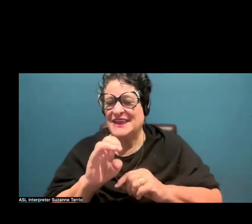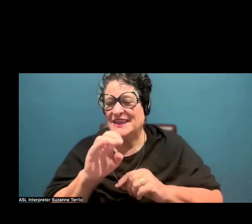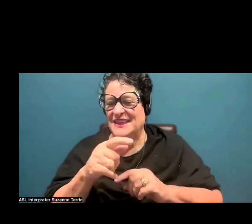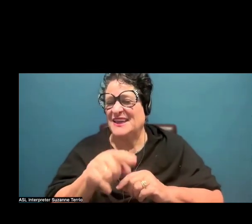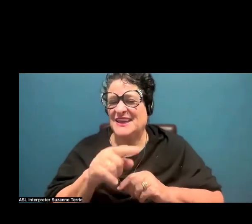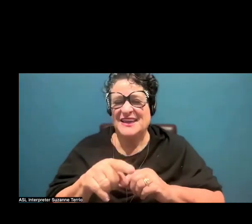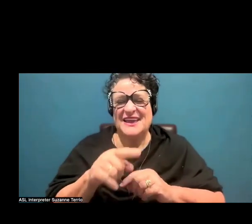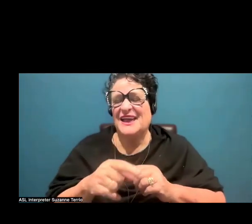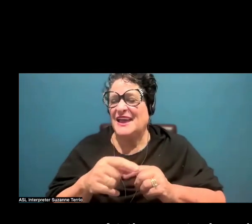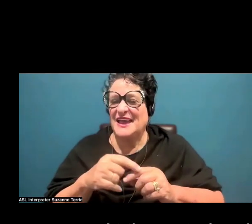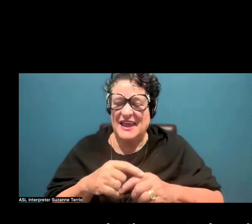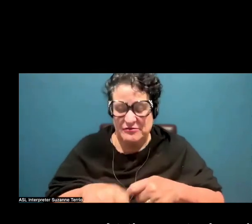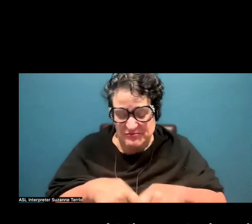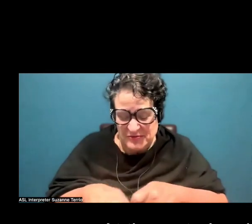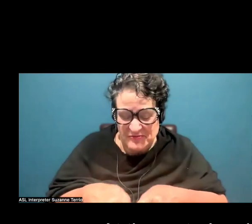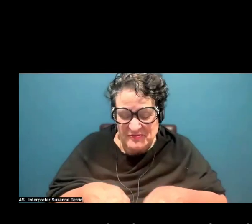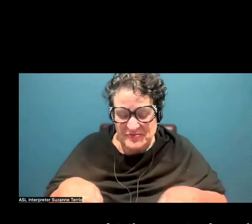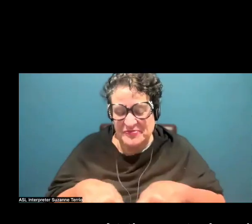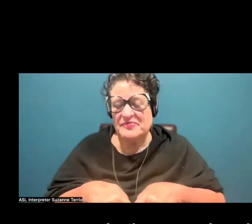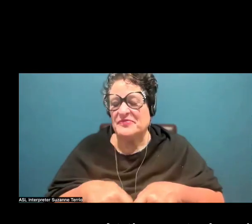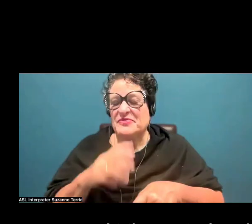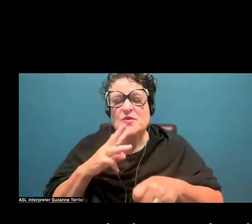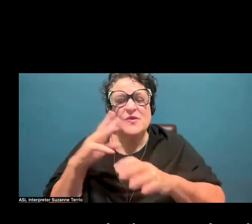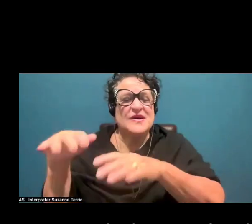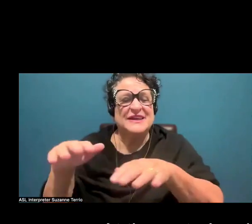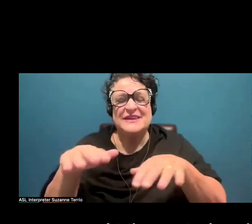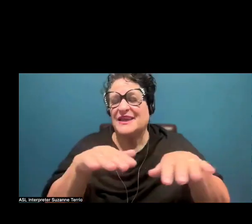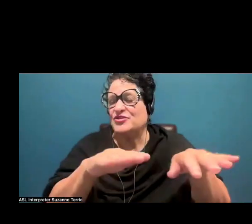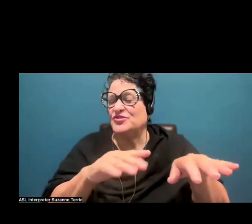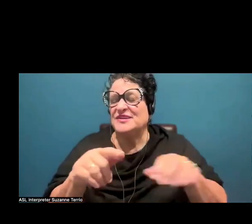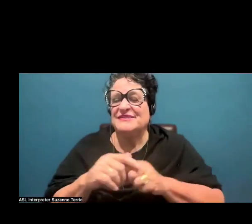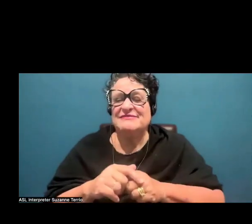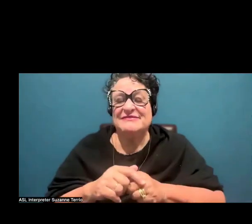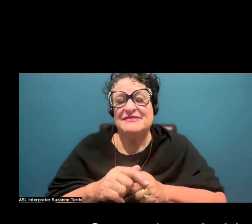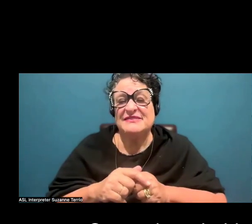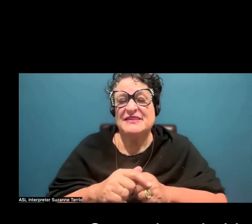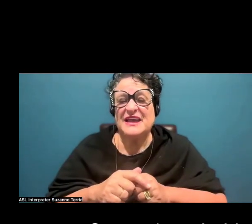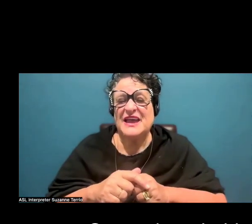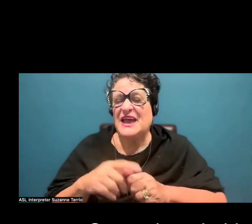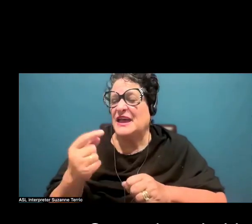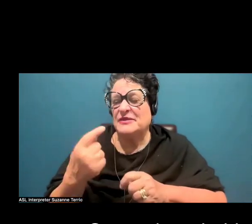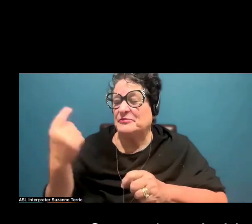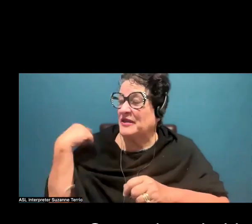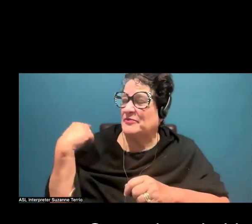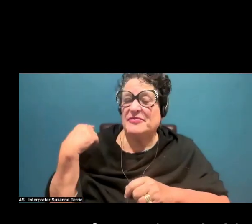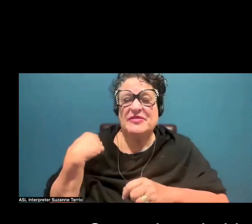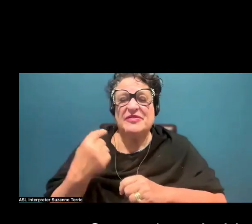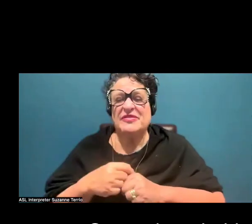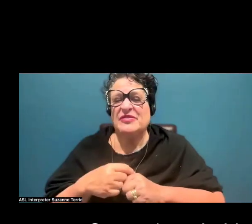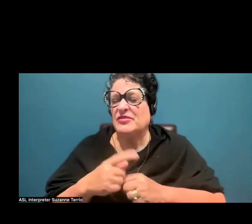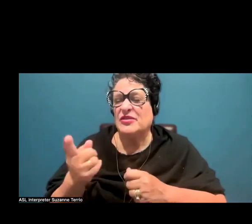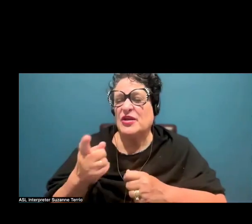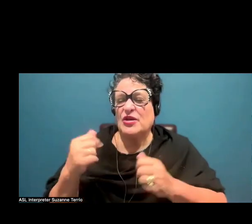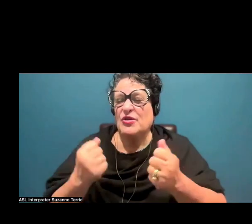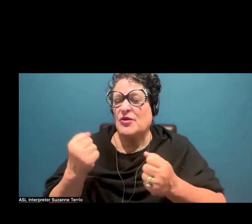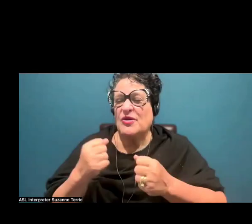up my laces. At the water's edge, Luce pointing toward the canyon arch. Somewhere behind me, a car engine rumbles, getting